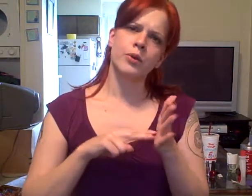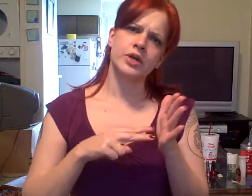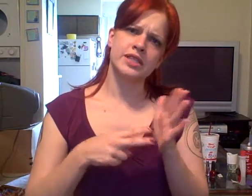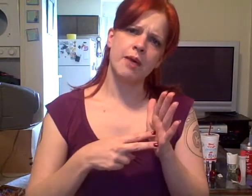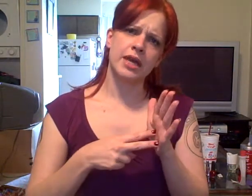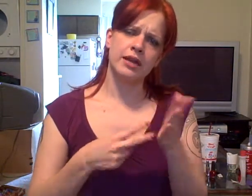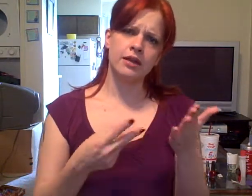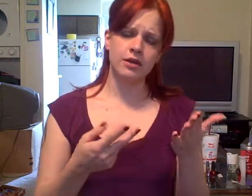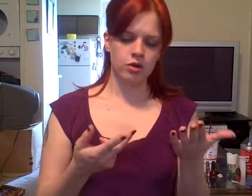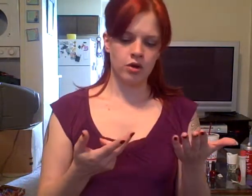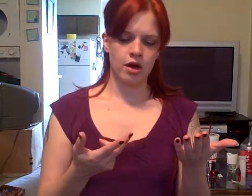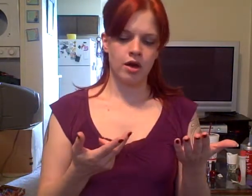does that mean?